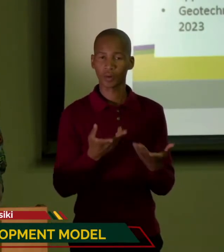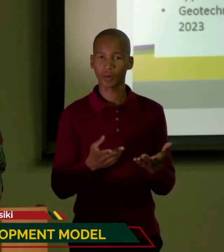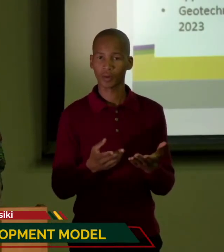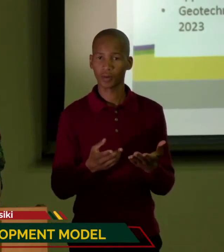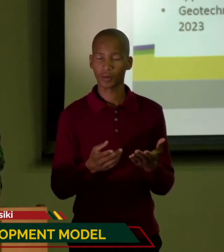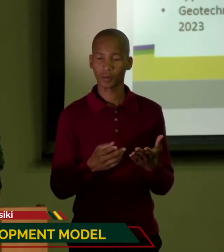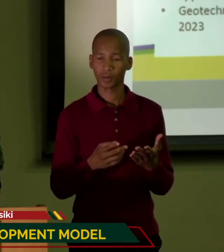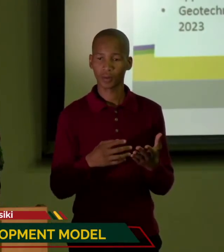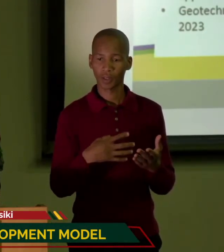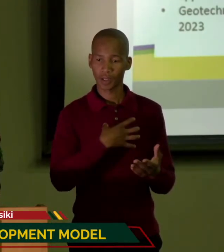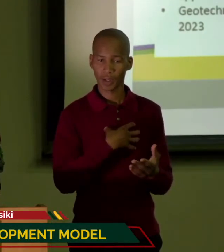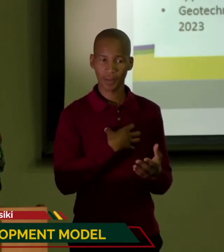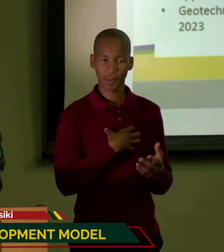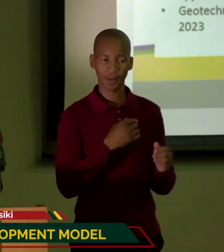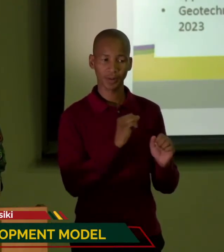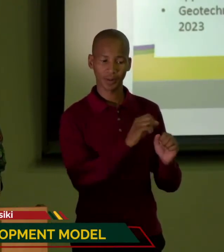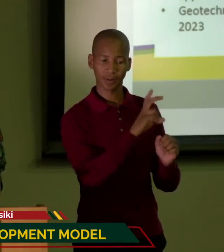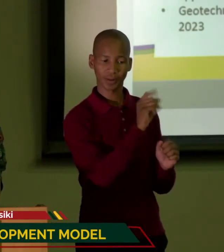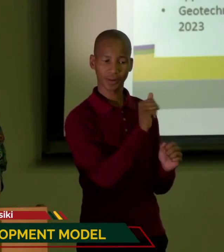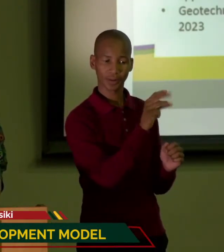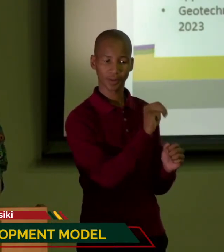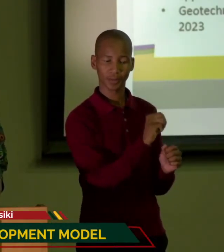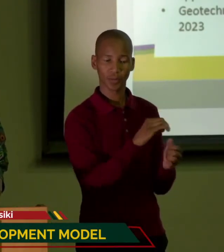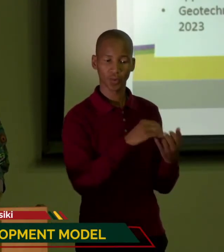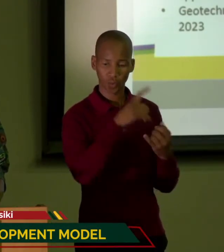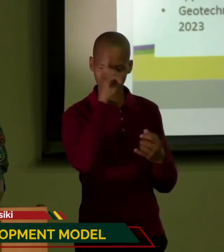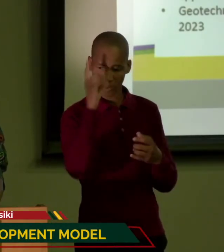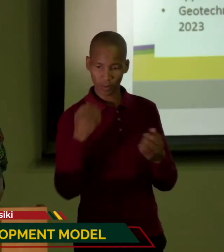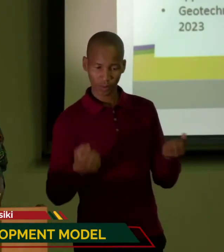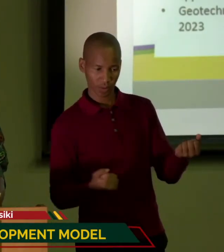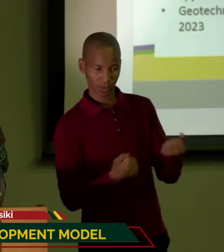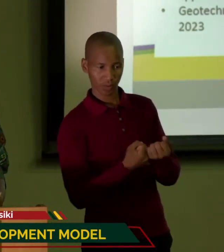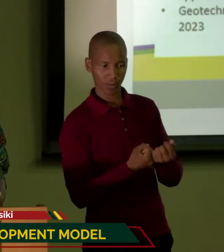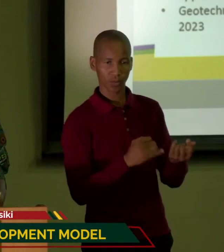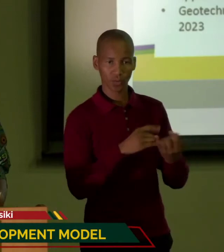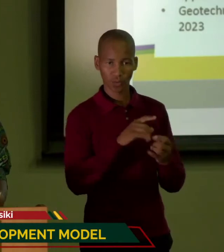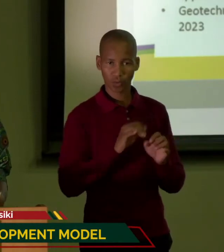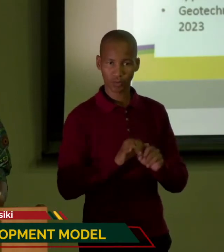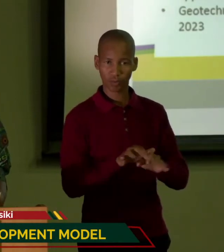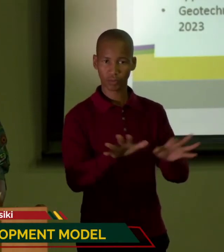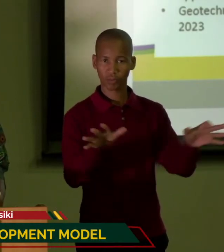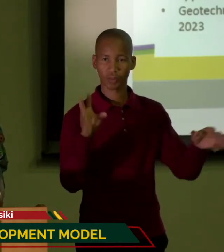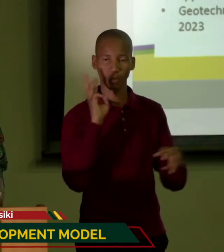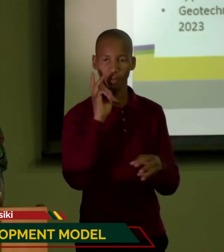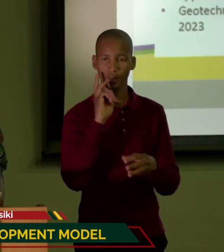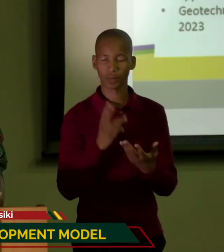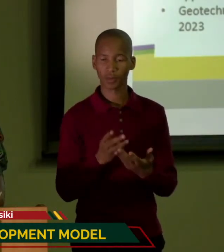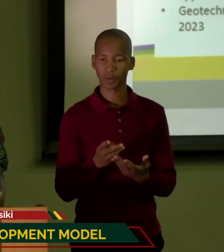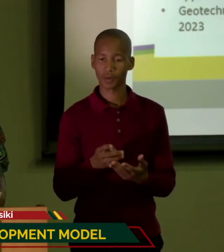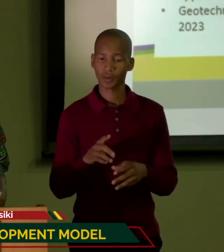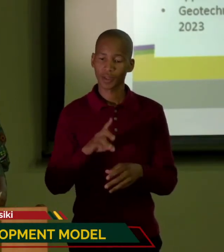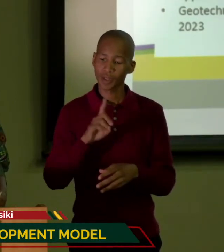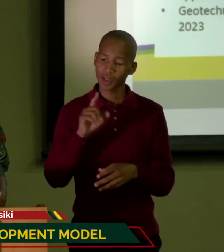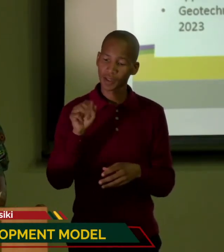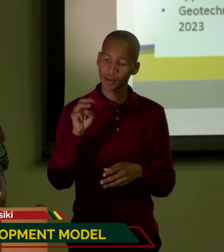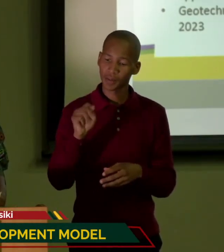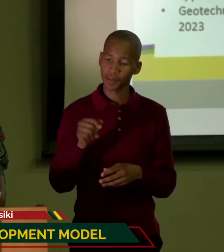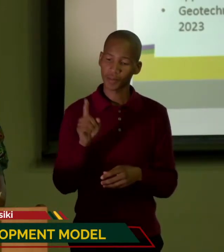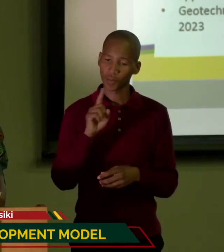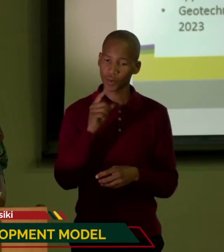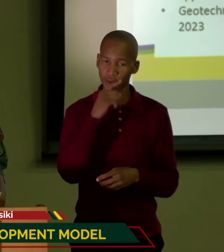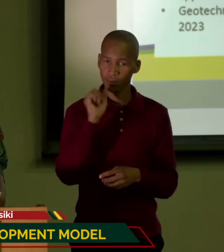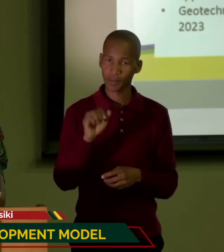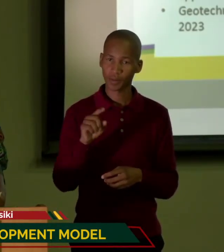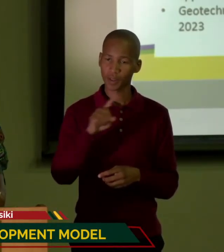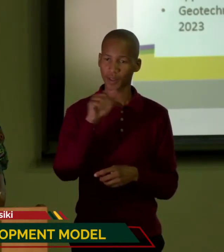Dam, ezokwazi ukuba incedise umhlonhlo kubekho amanzi, the Zulu Dam. Yenye